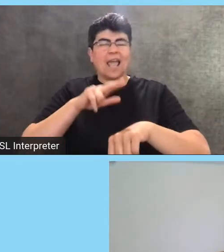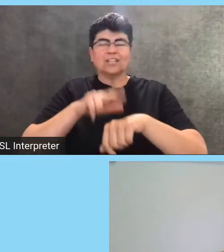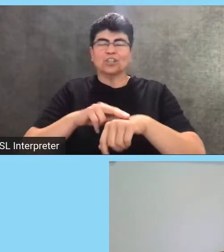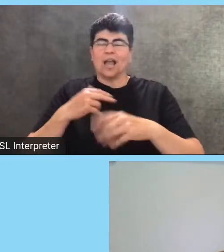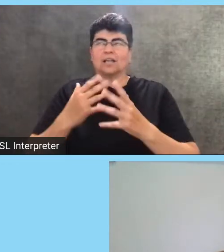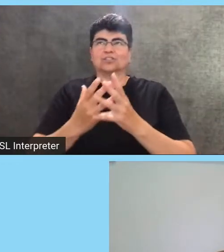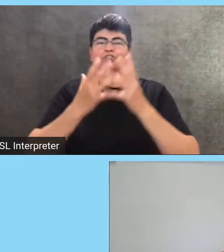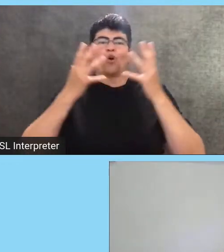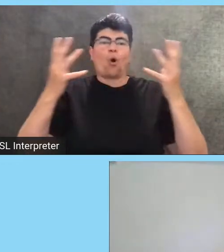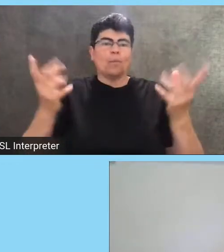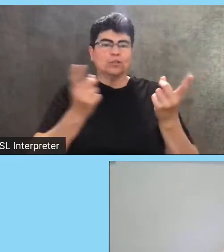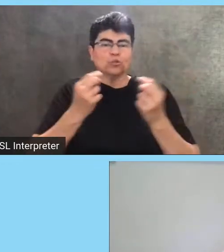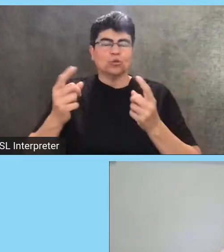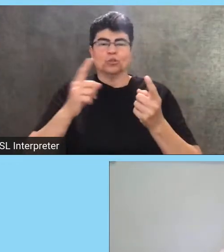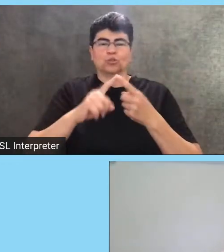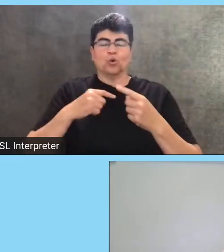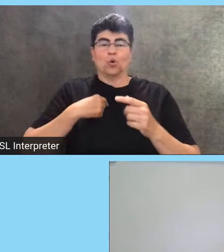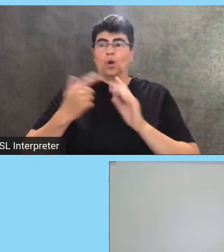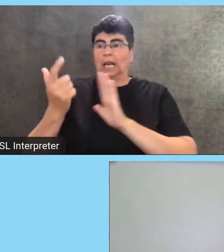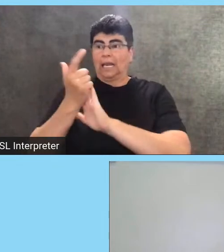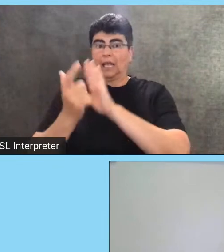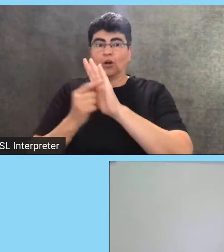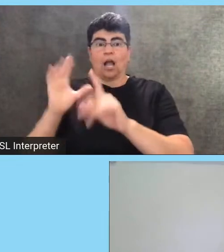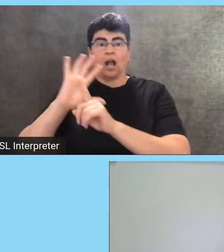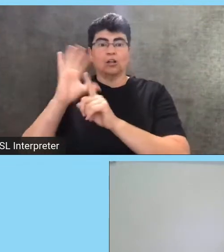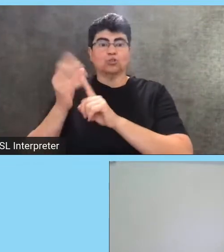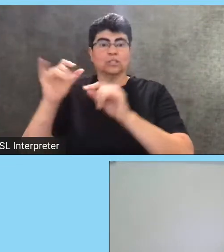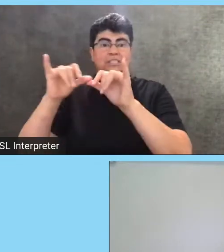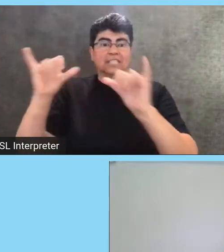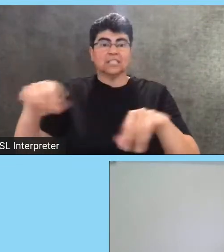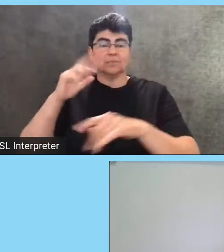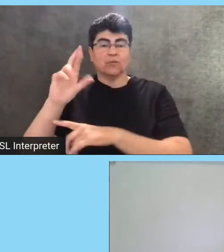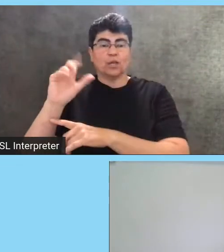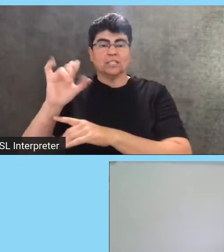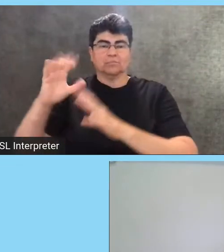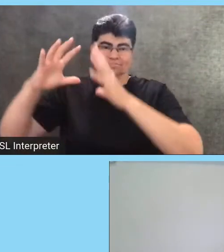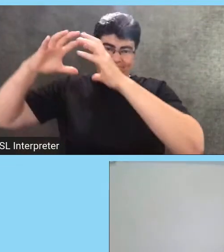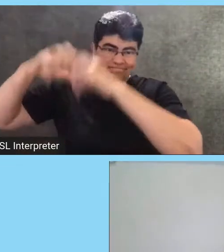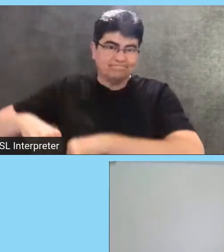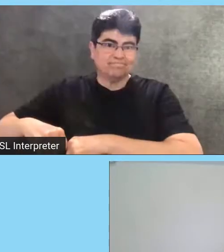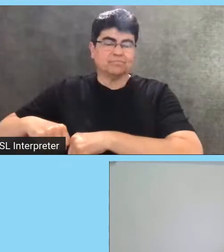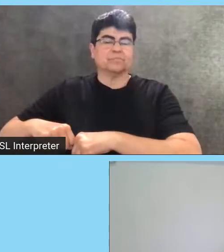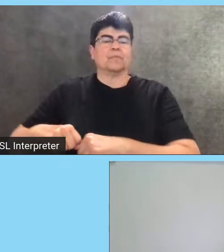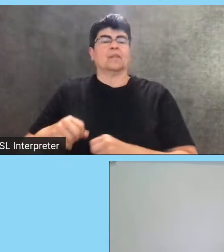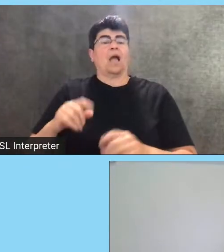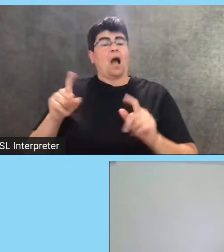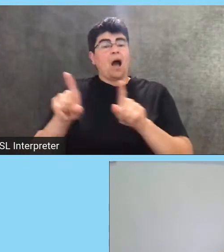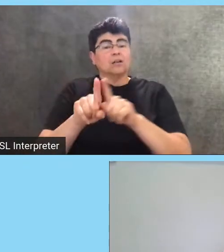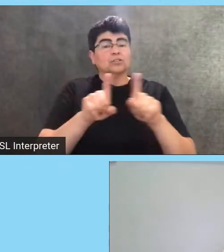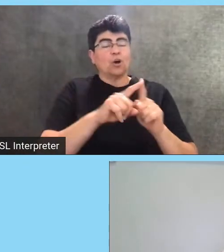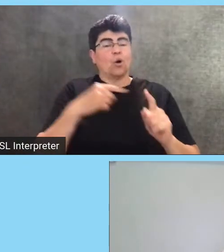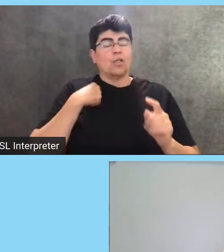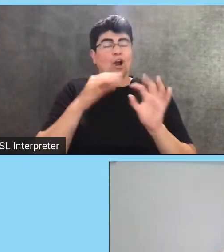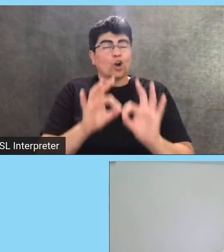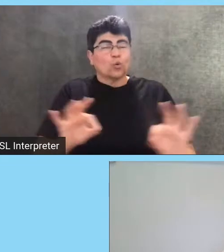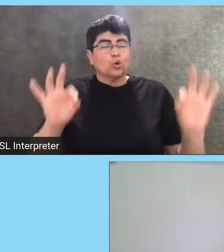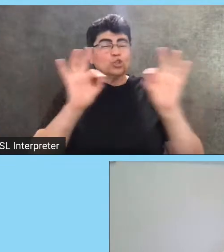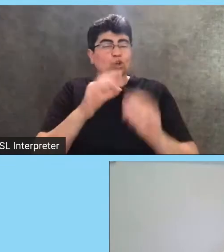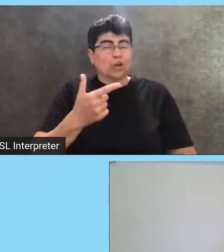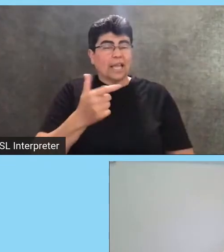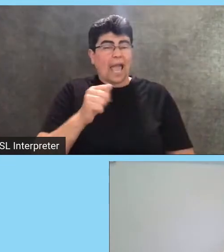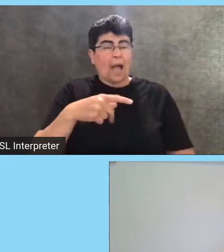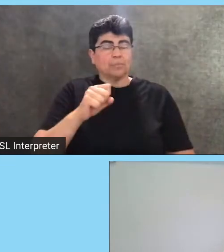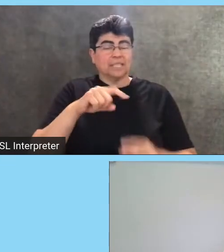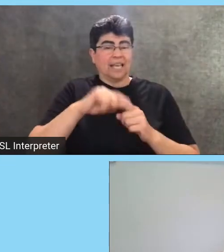do to dismantle both legal and cultural systems of racism. Additionally, there are crucial gaps in our